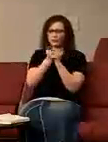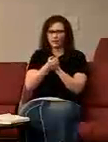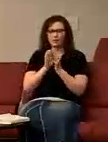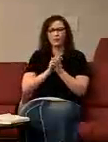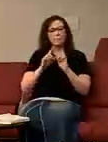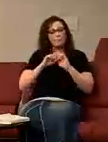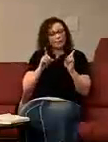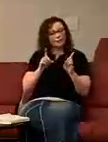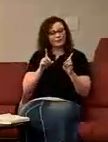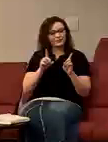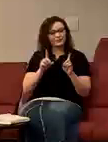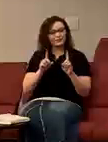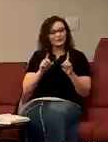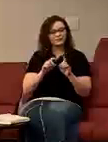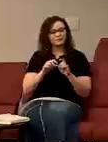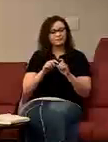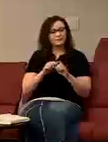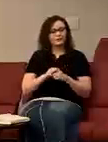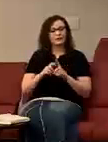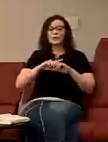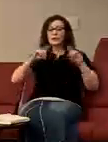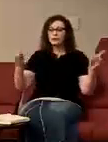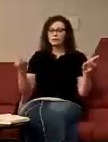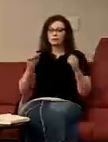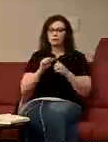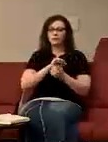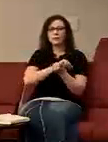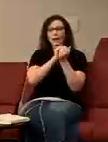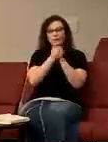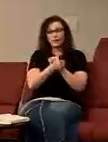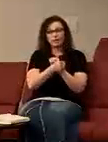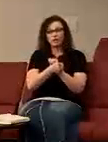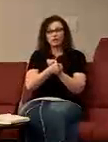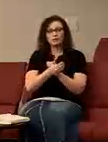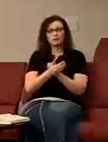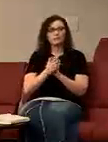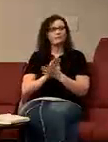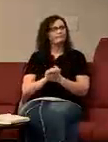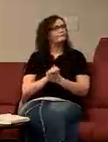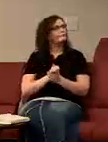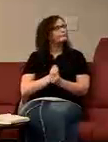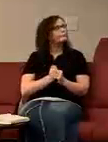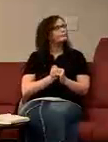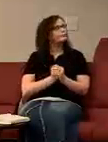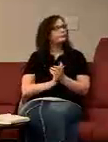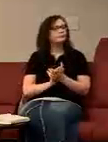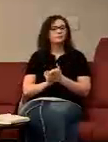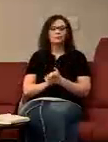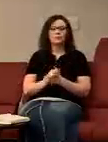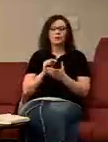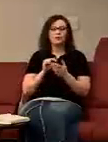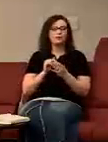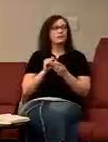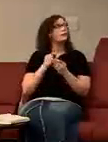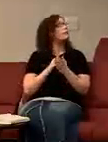adaptation and evolution. And so adaptation, I grabbed these and I should have colored them in. This one here is